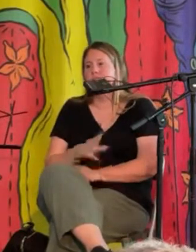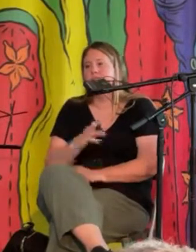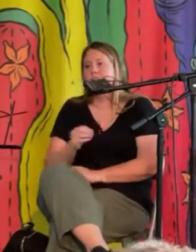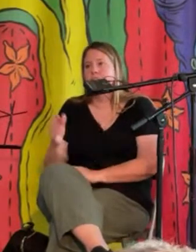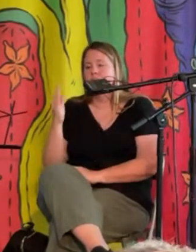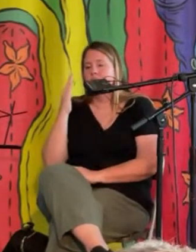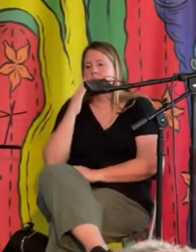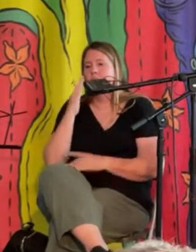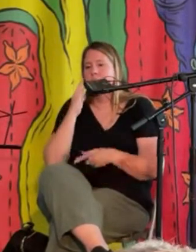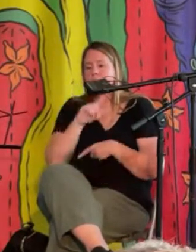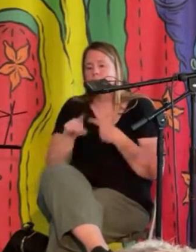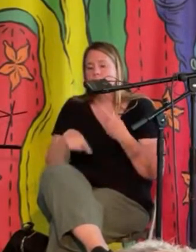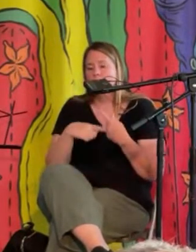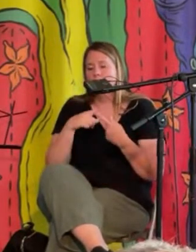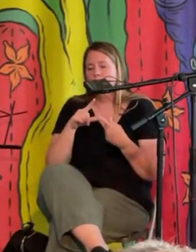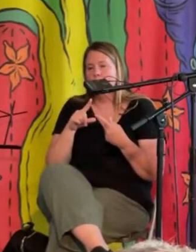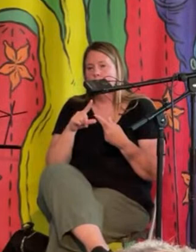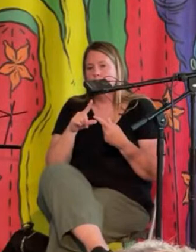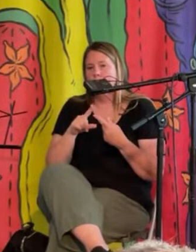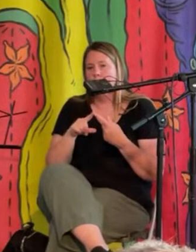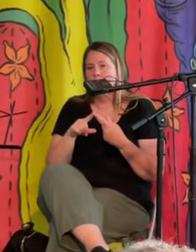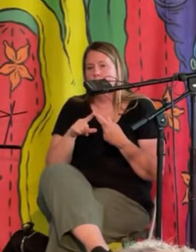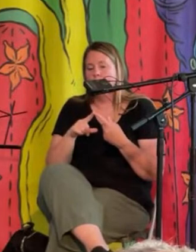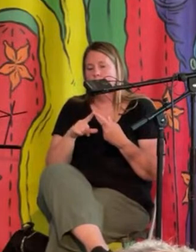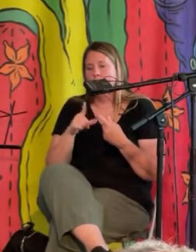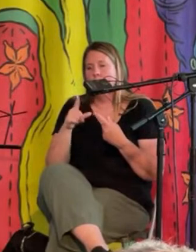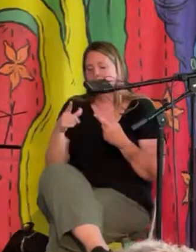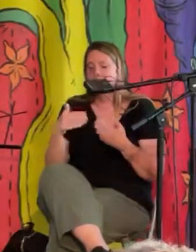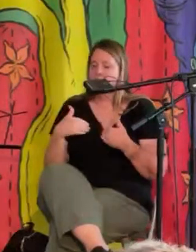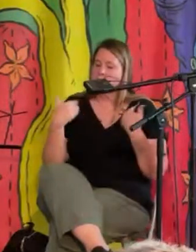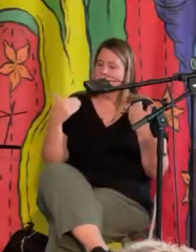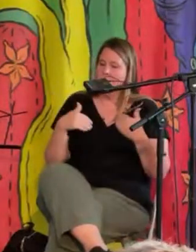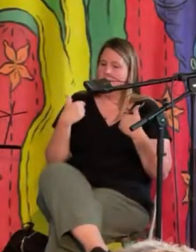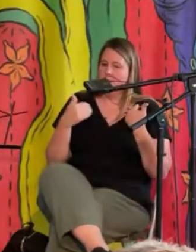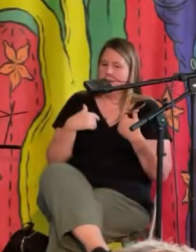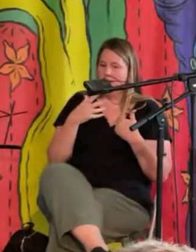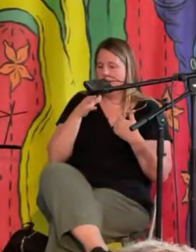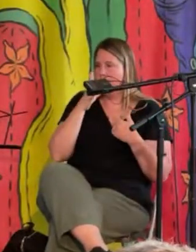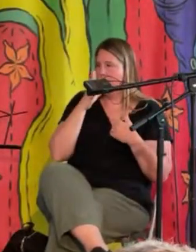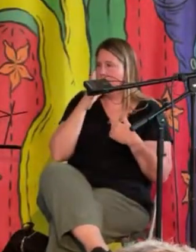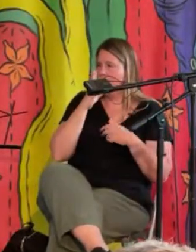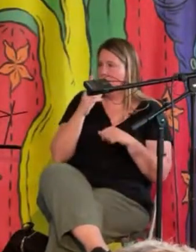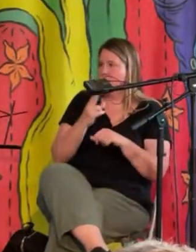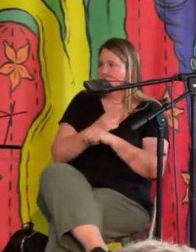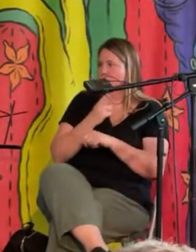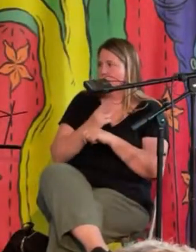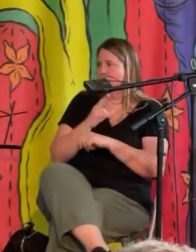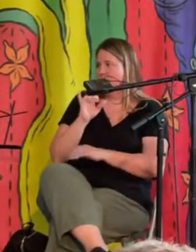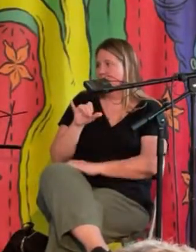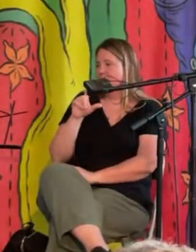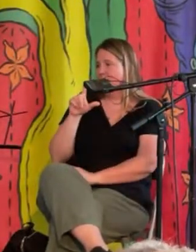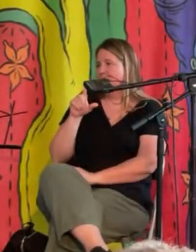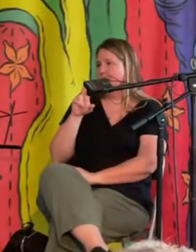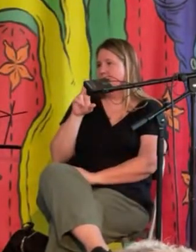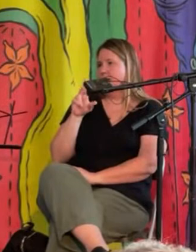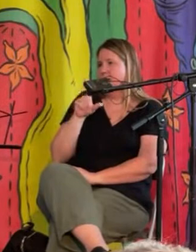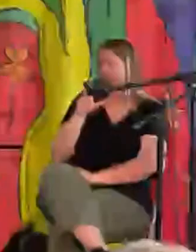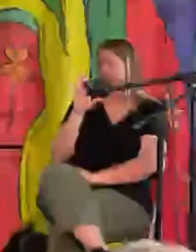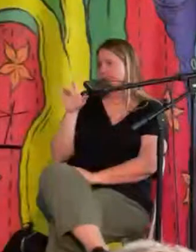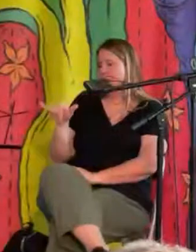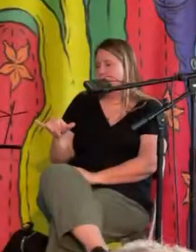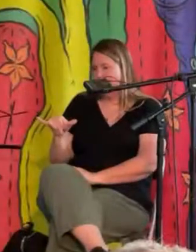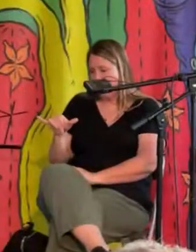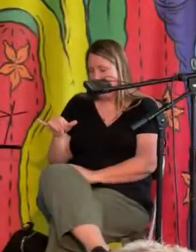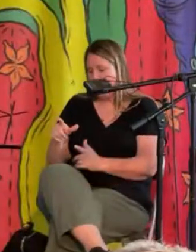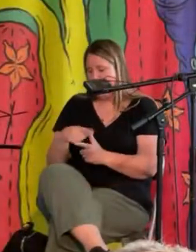you know, when you're young, your mother uses this poem as a lullaby, and then it's Tiger by Blake, and